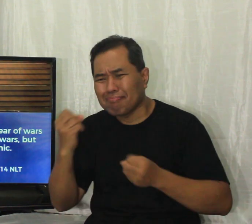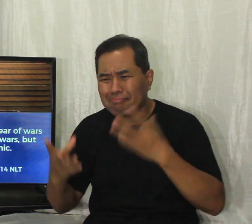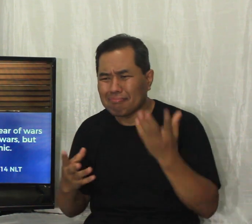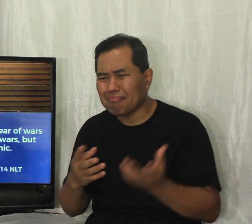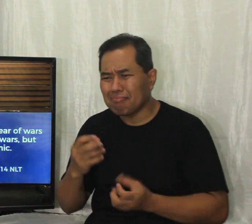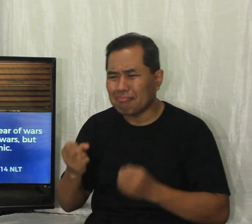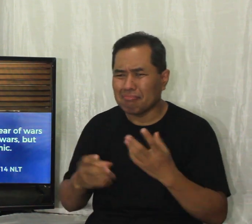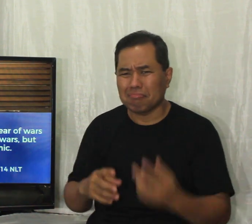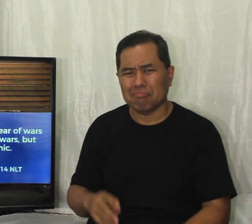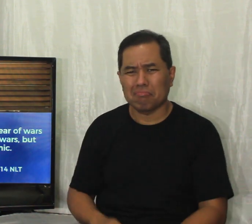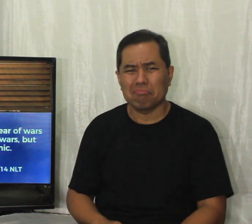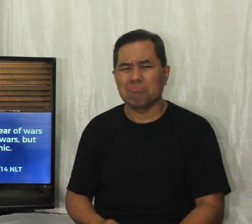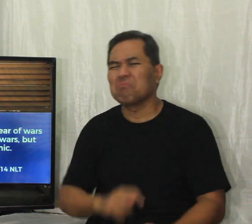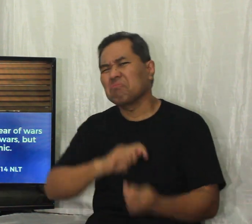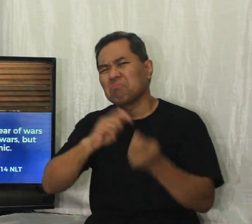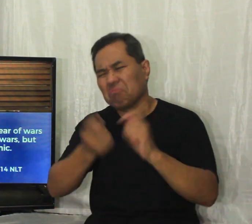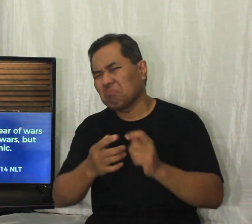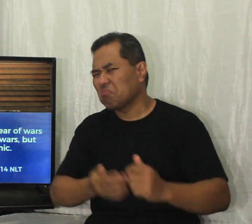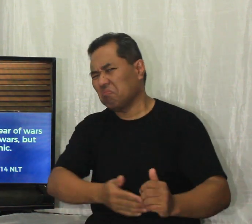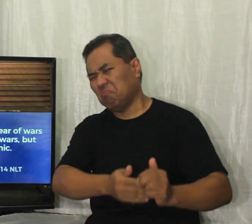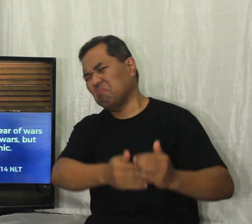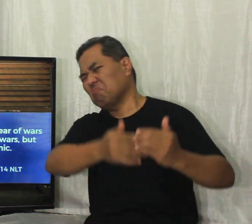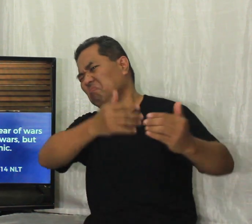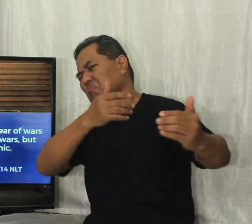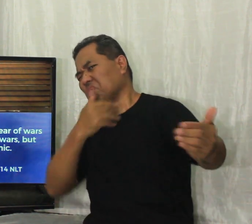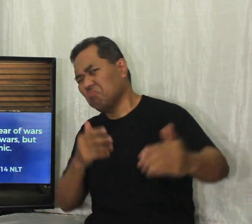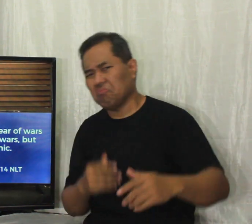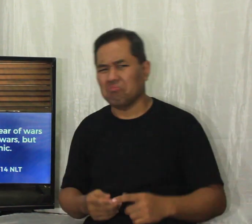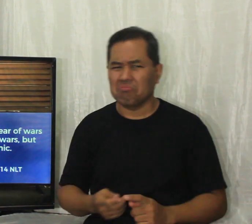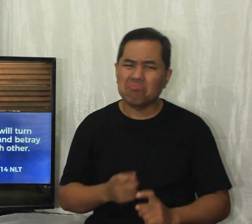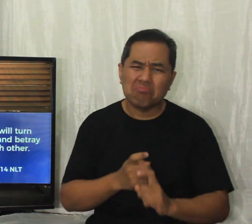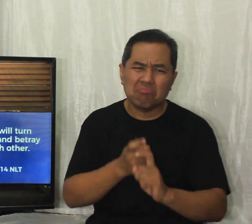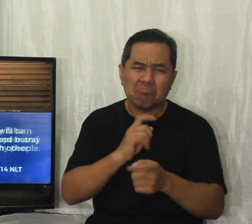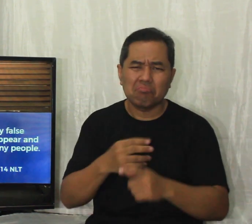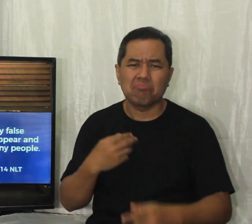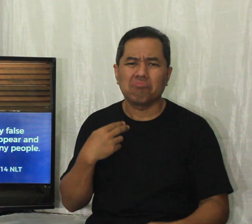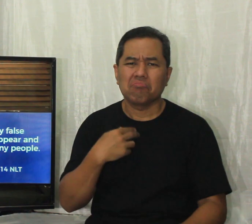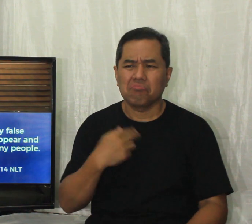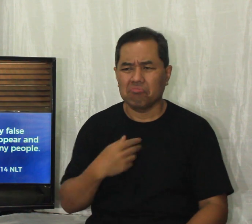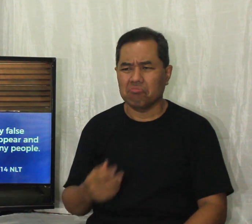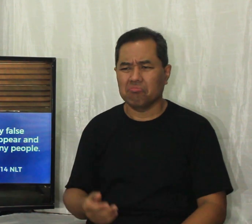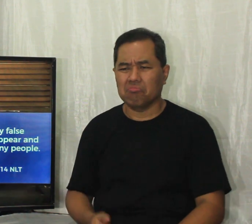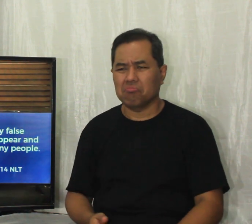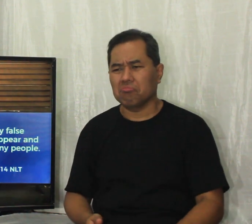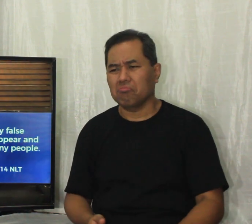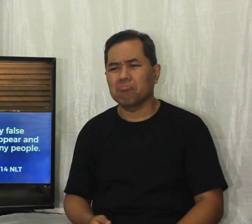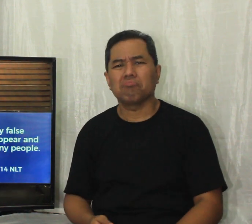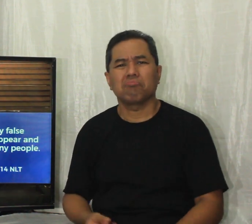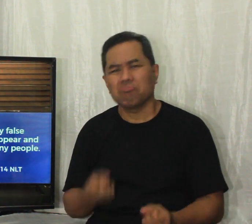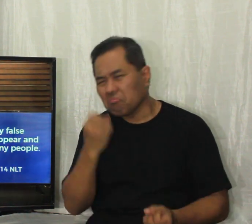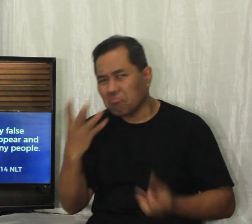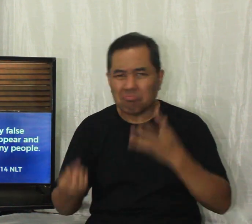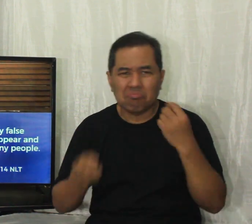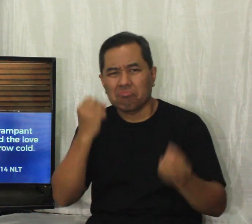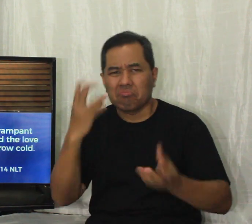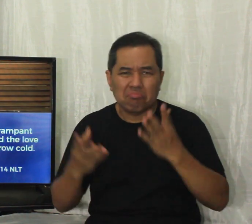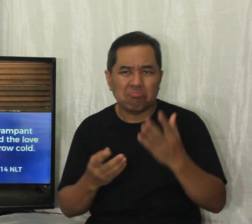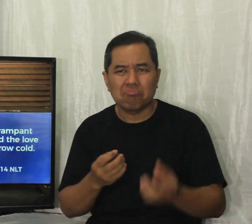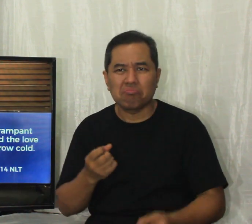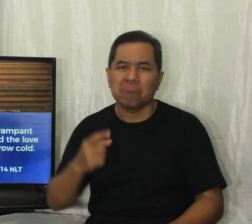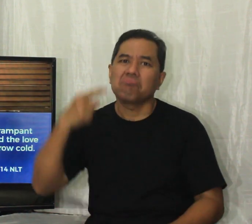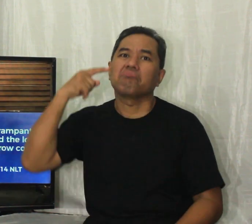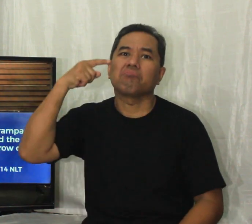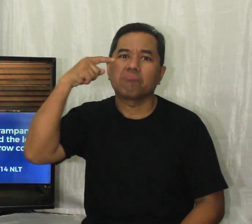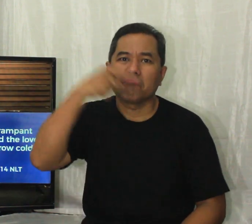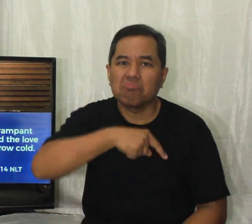in the family of faith. Man, there are going to be issues. There are going to be conflicts. There's going to be betrayal. Many false prophets, these are